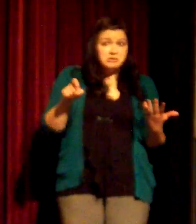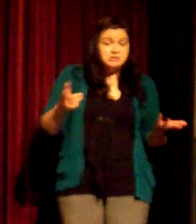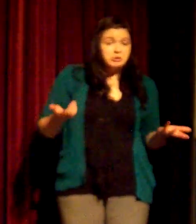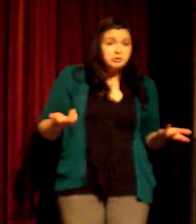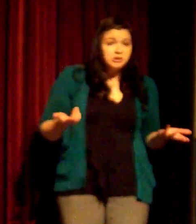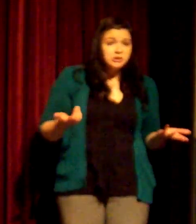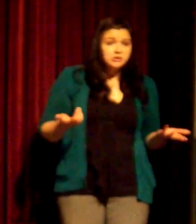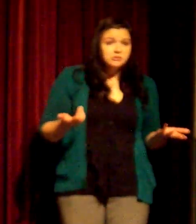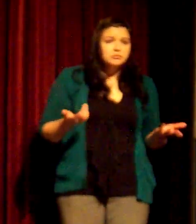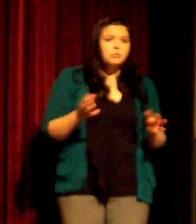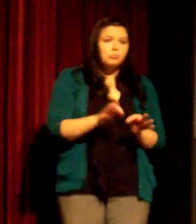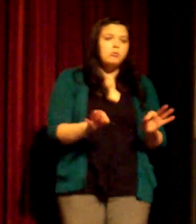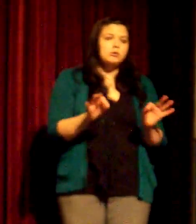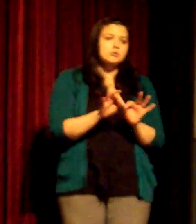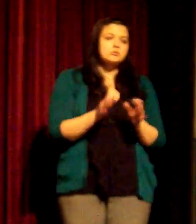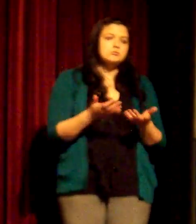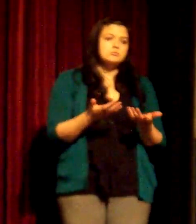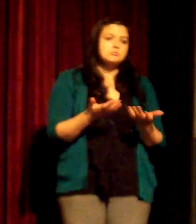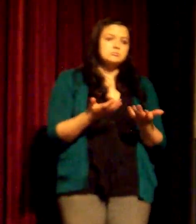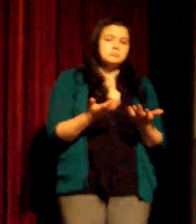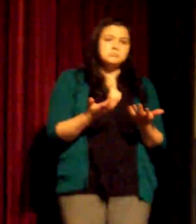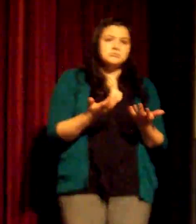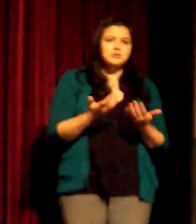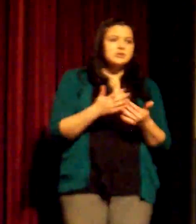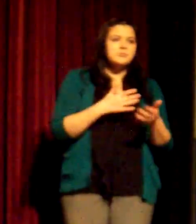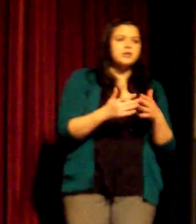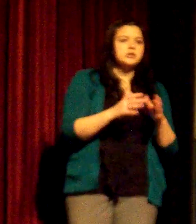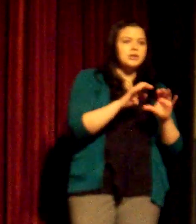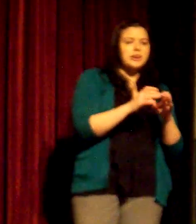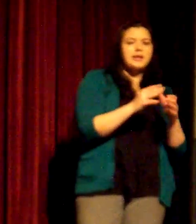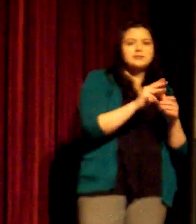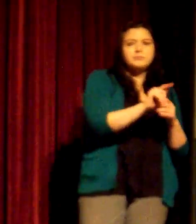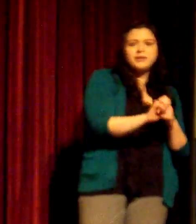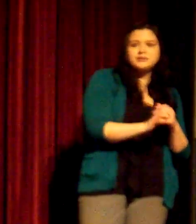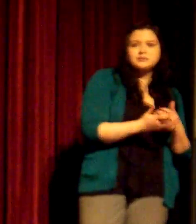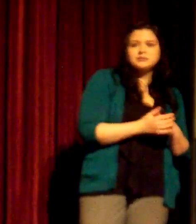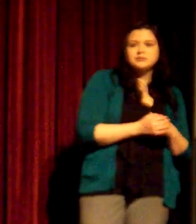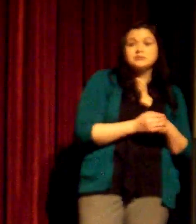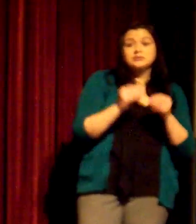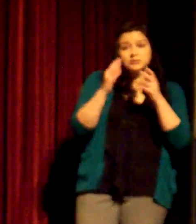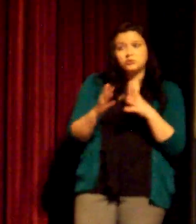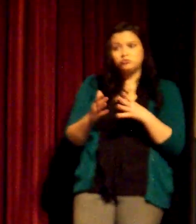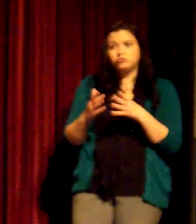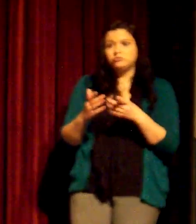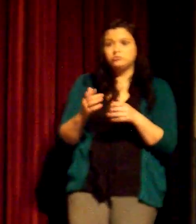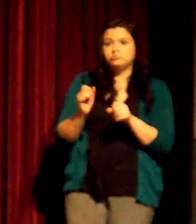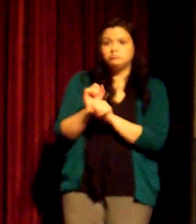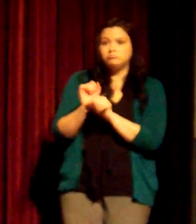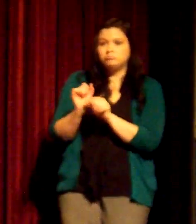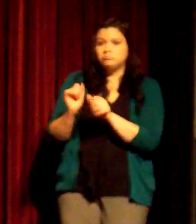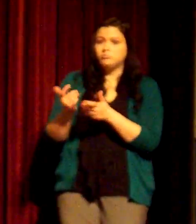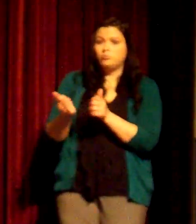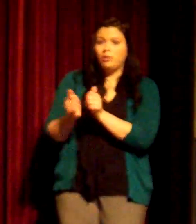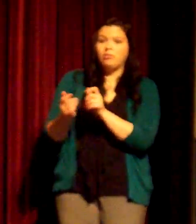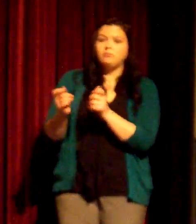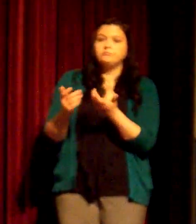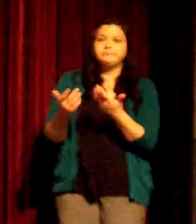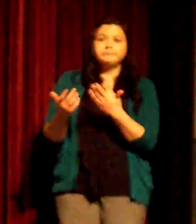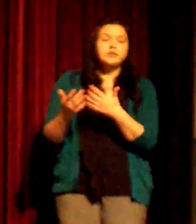Seriously feels like it's just yesterday that I was up here getting my own diploma from Lake Region State College, and here I am. I get to talk to you guys at